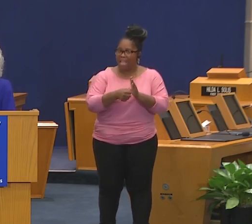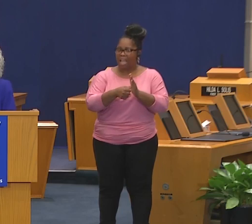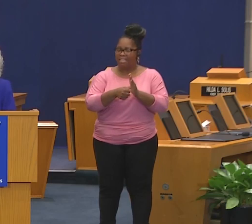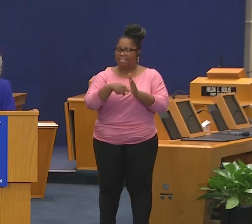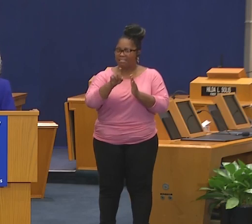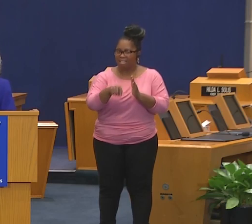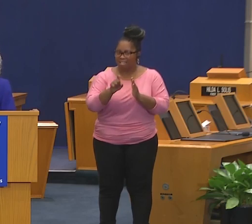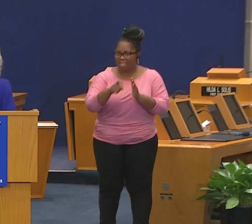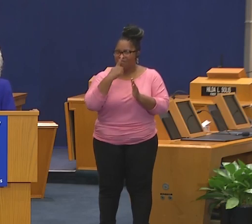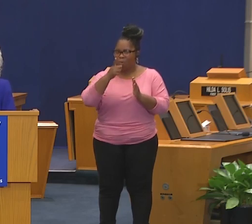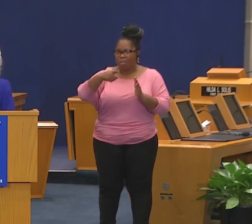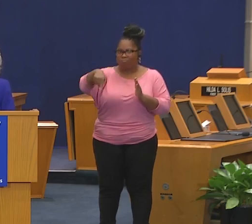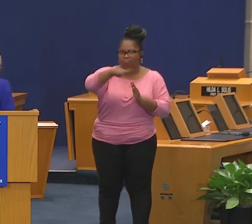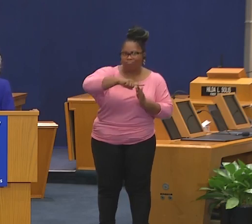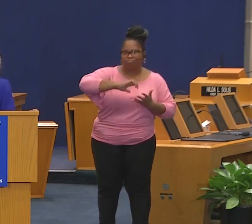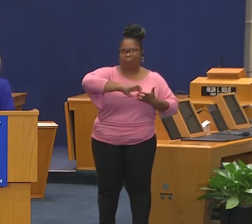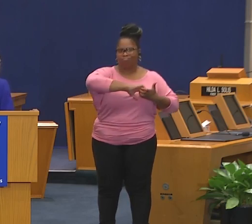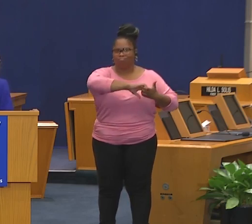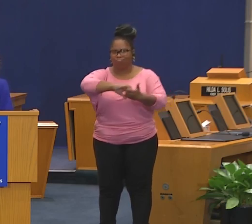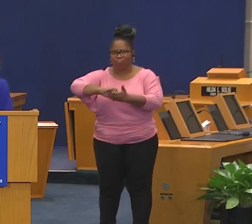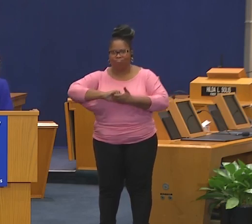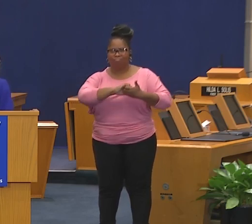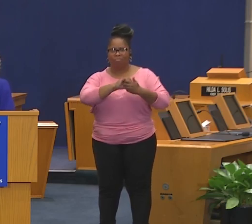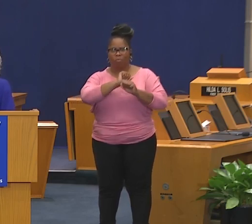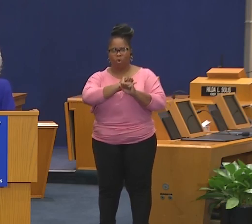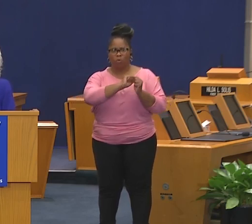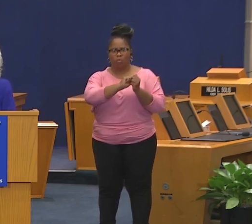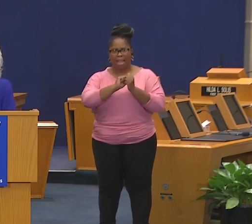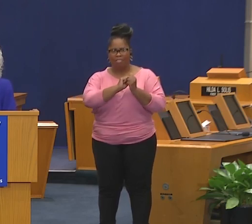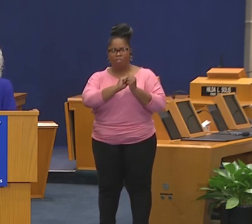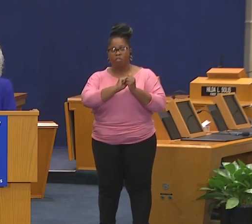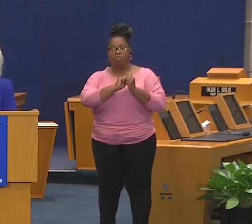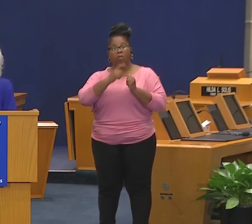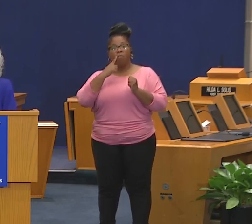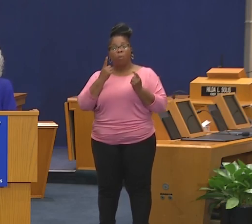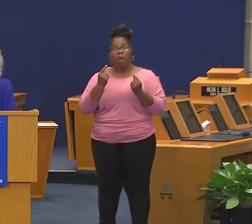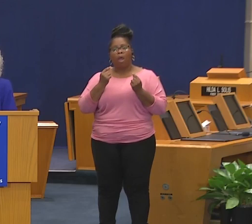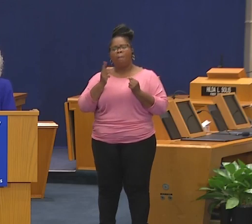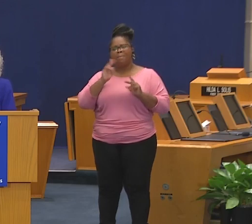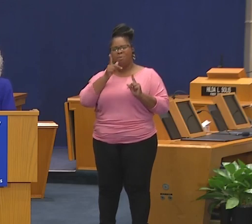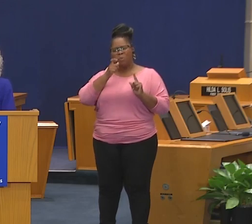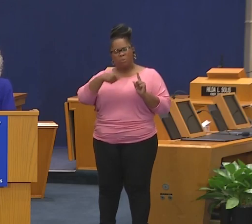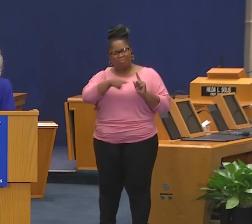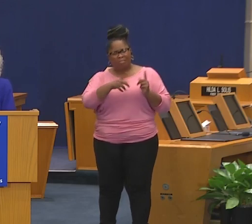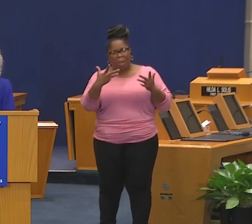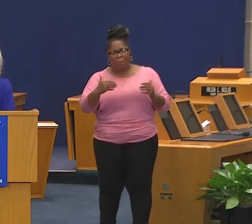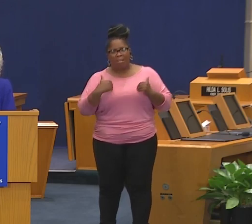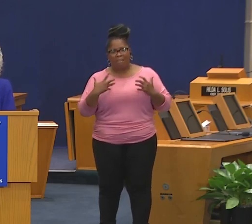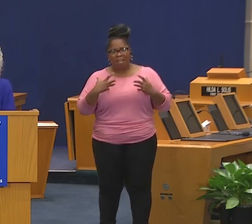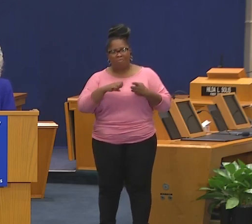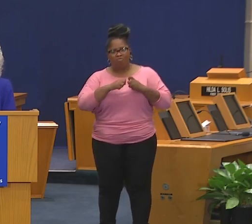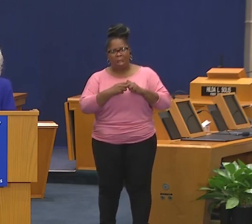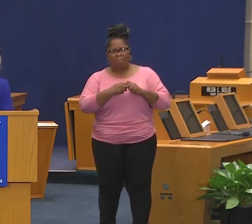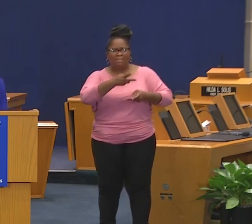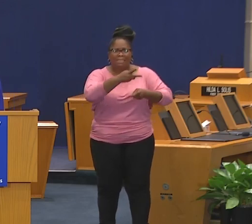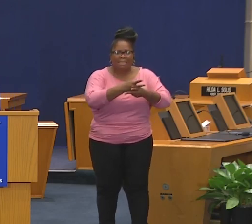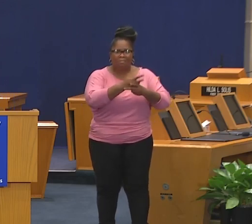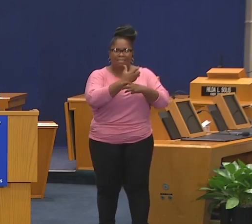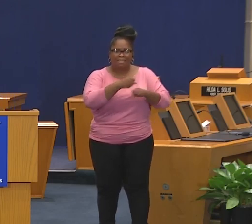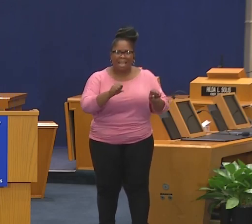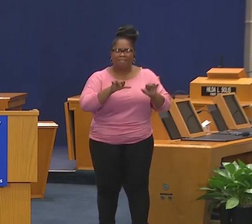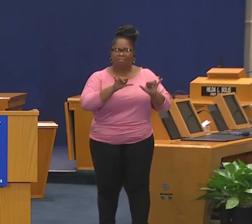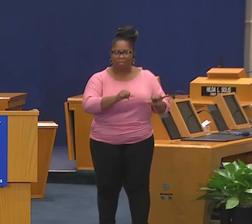work together so that we make it possible for those who have underlying health issues to remain safe in their